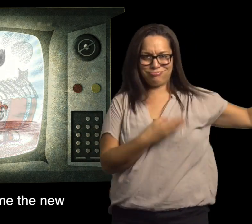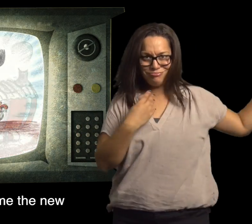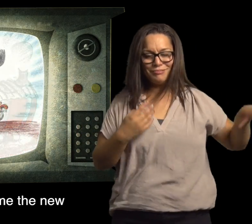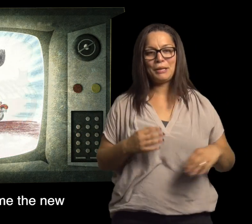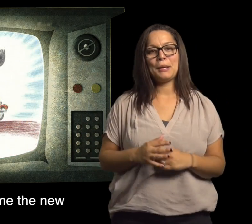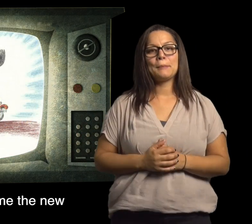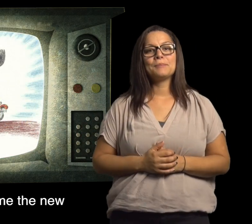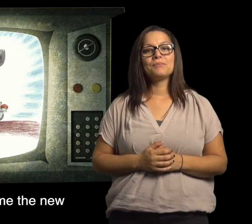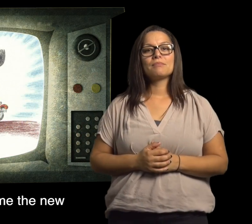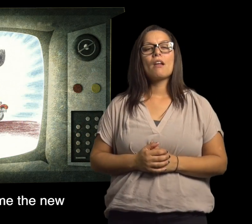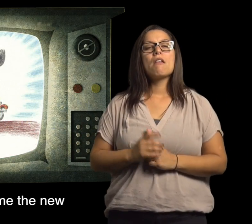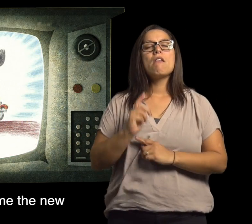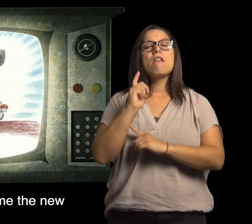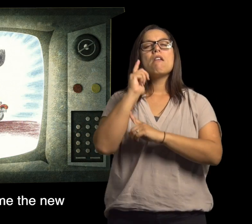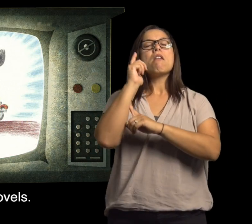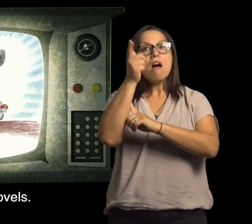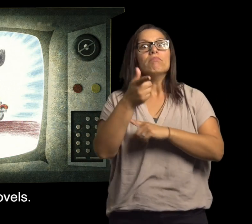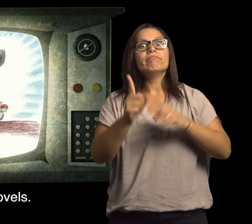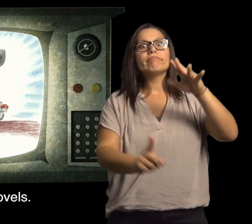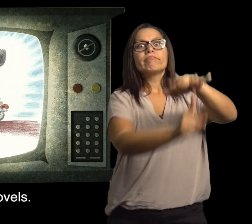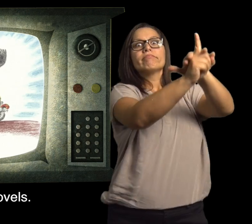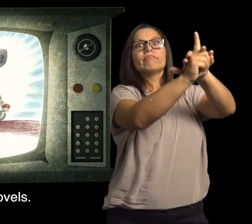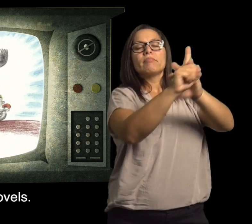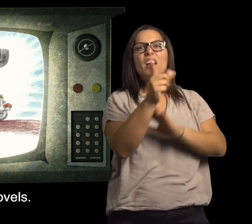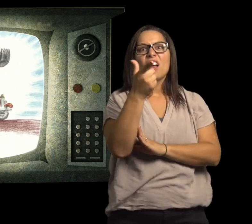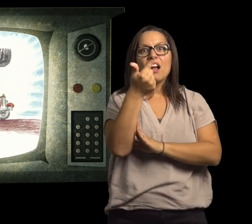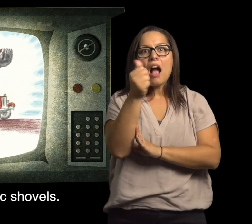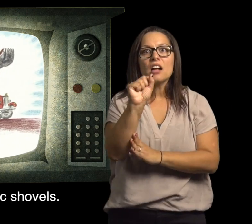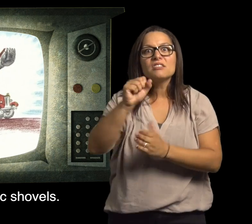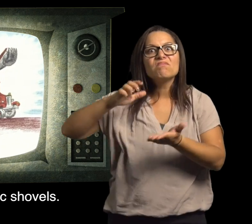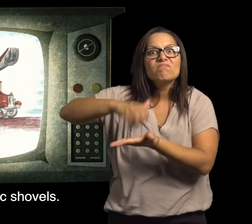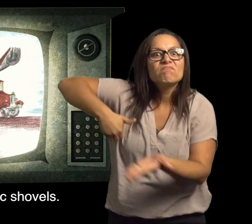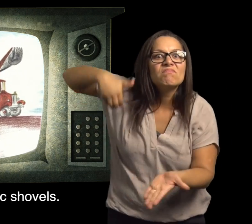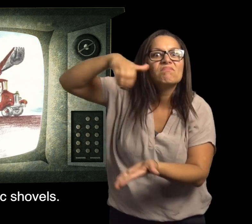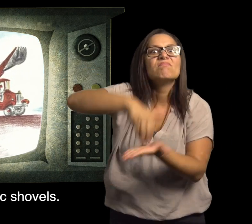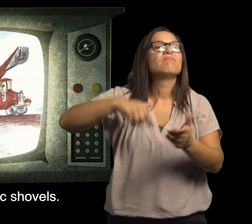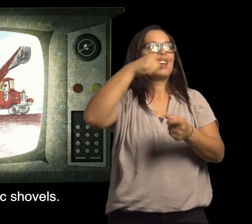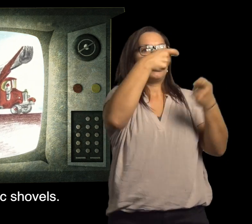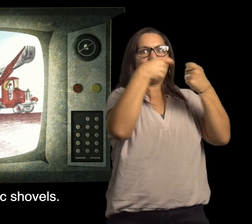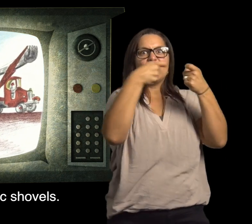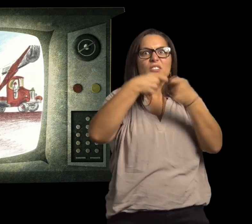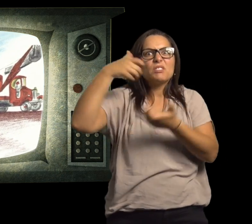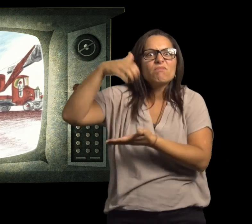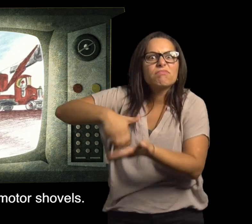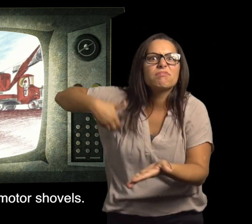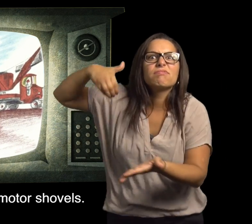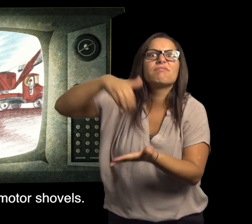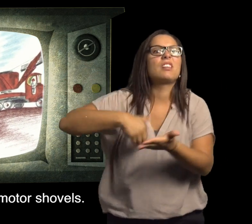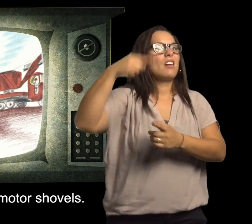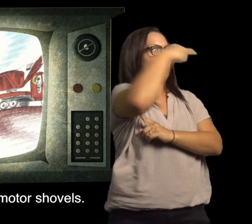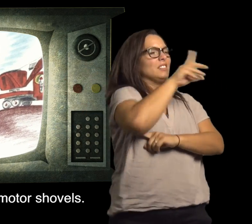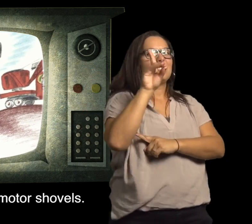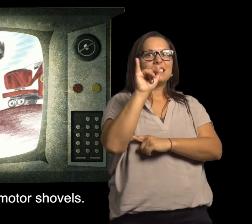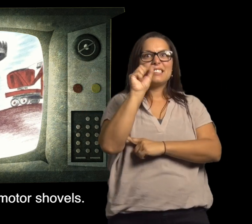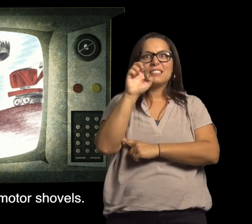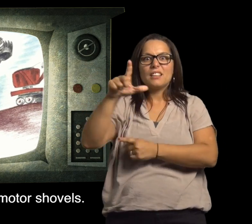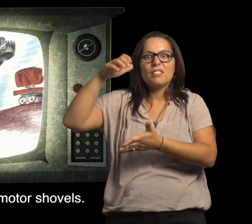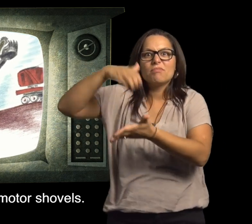Then, along came the new gasoline shovels, and the new electric shovels, and the new diesel motor